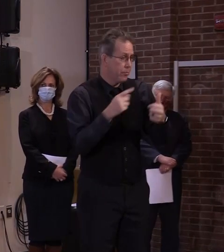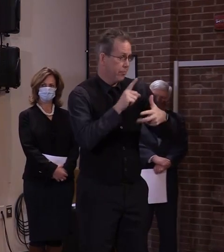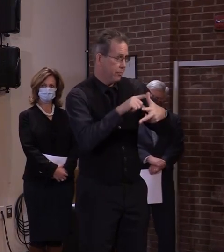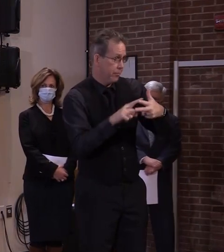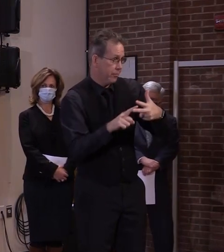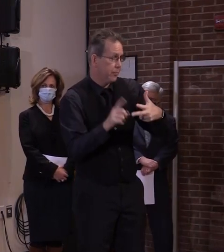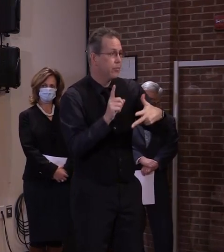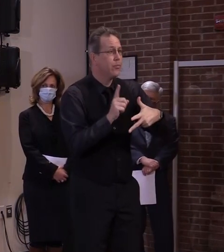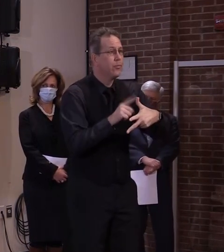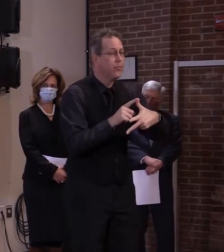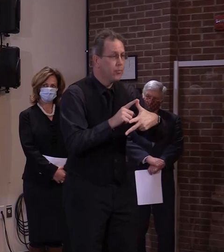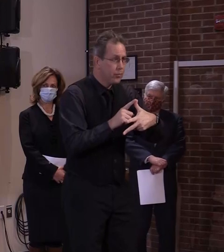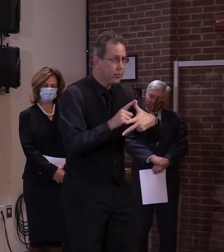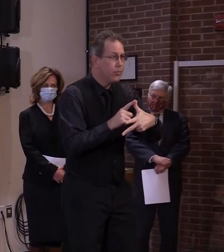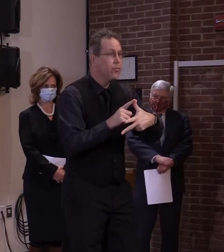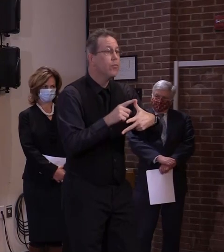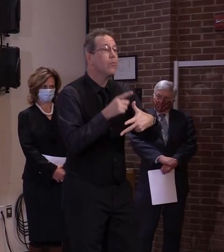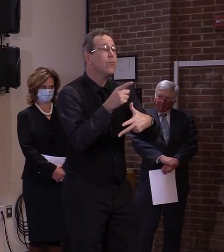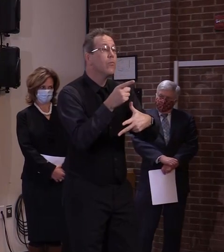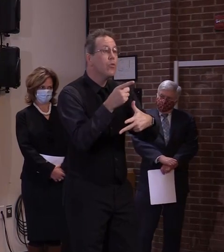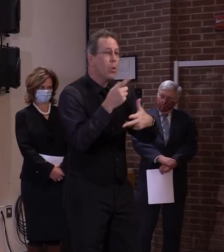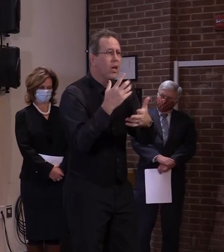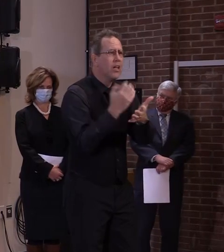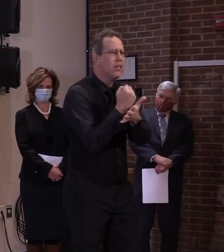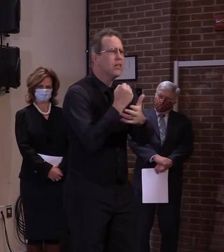out of the three of the following.